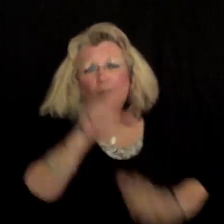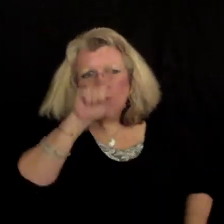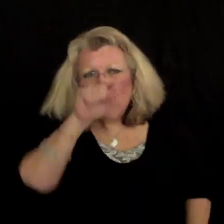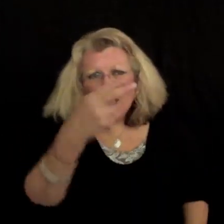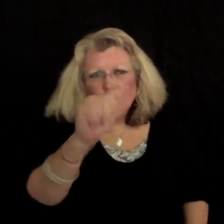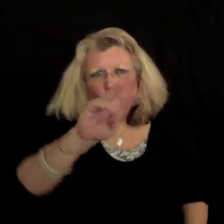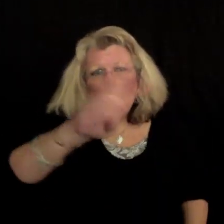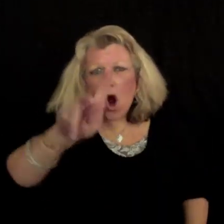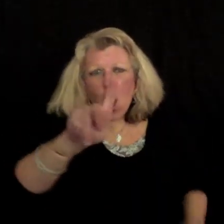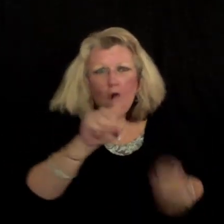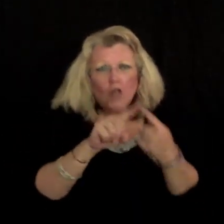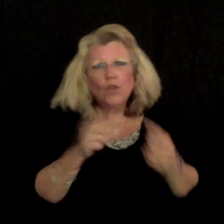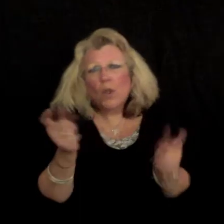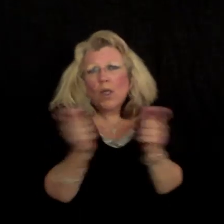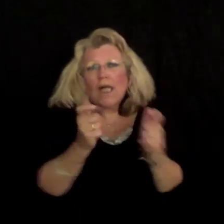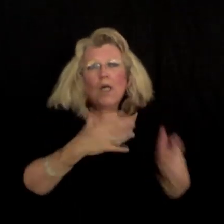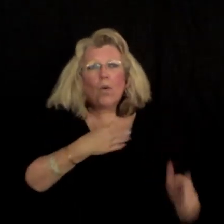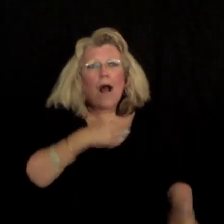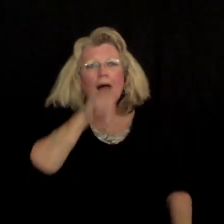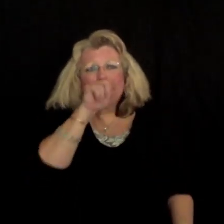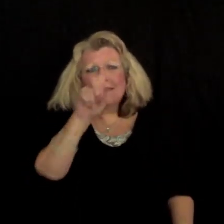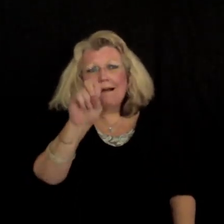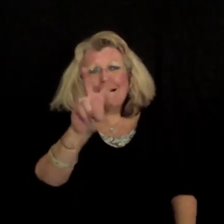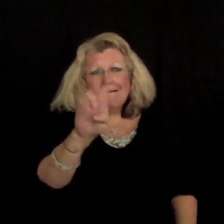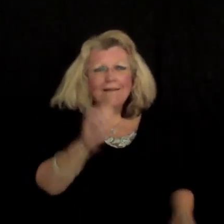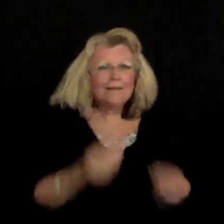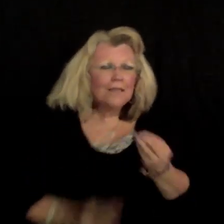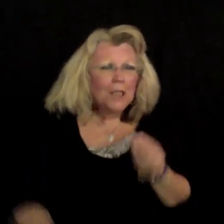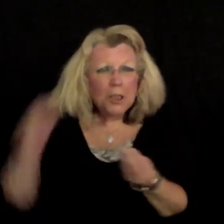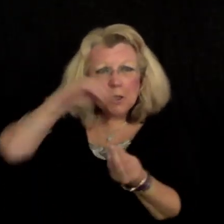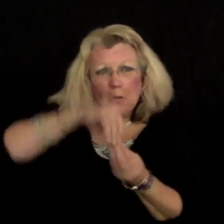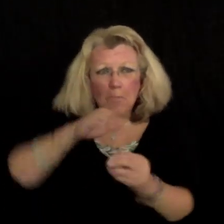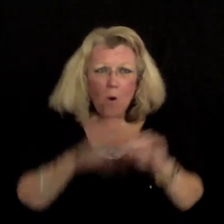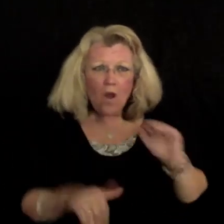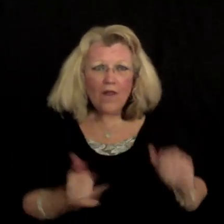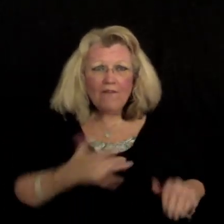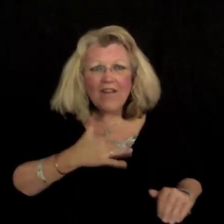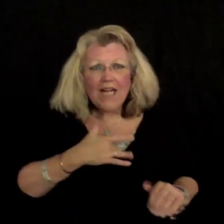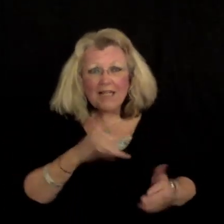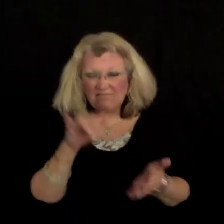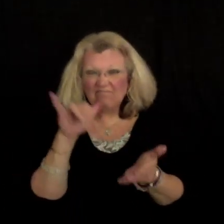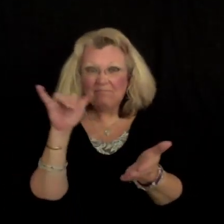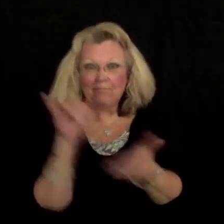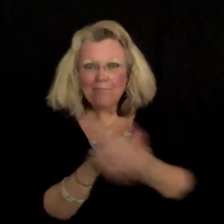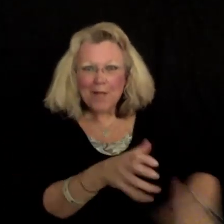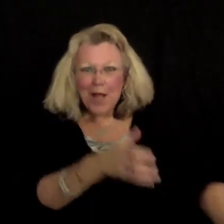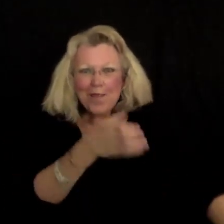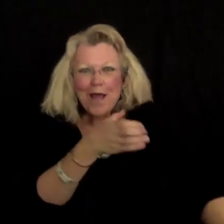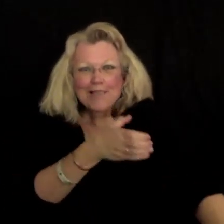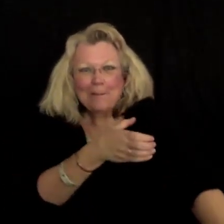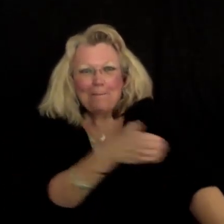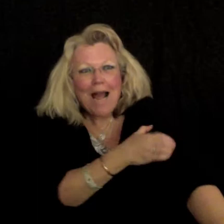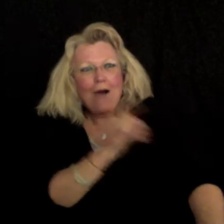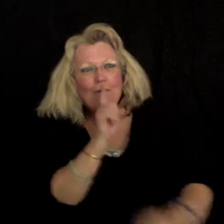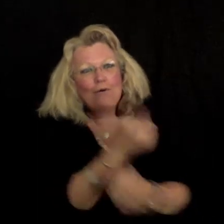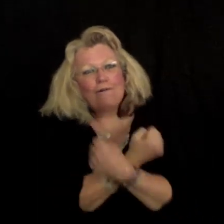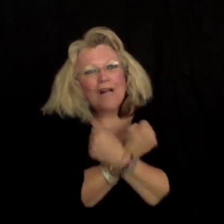Change it up, do it in a way that I More than a feeling, that's the power of